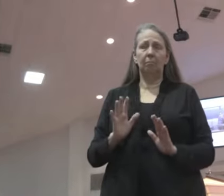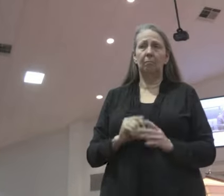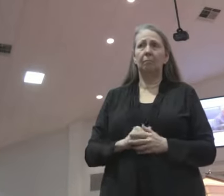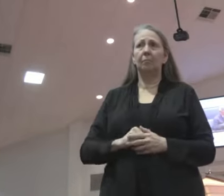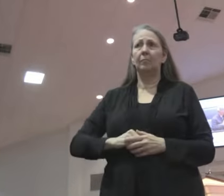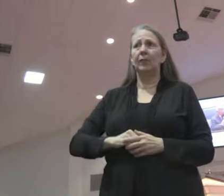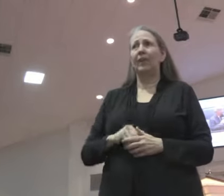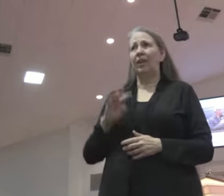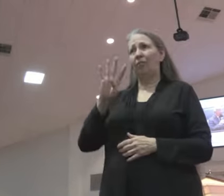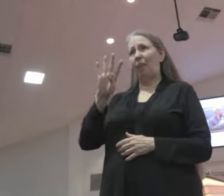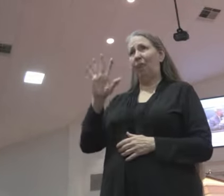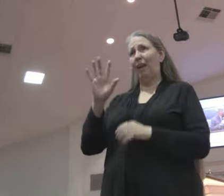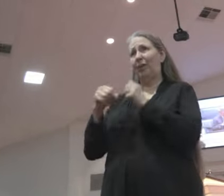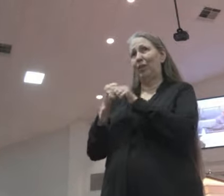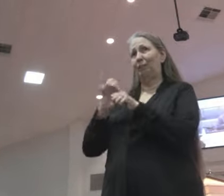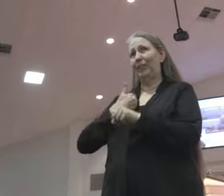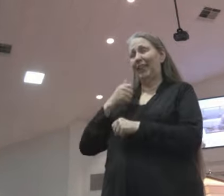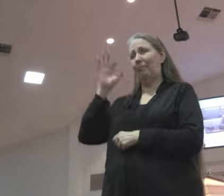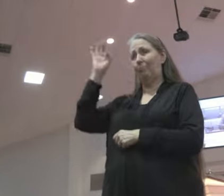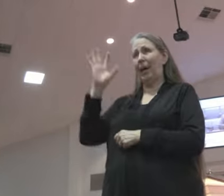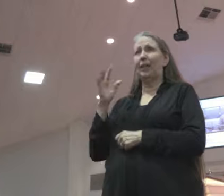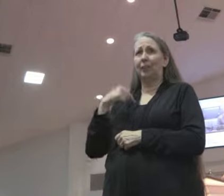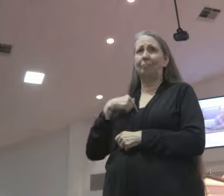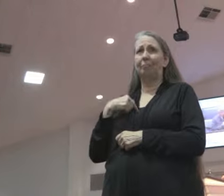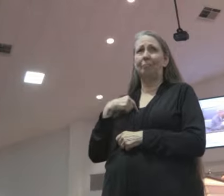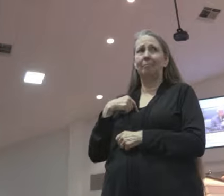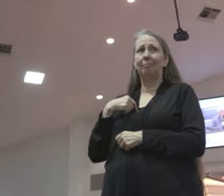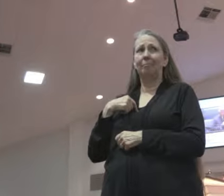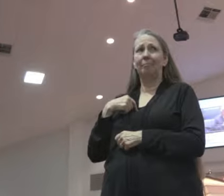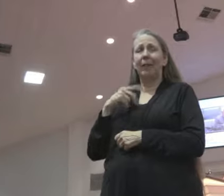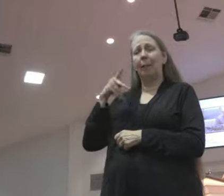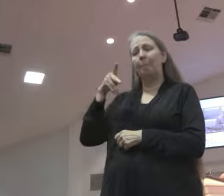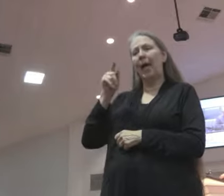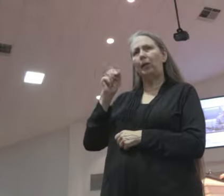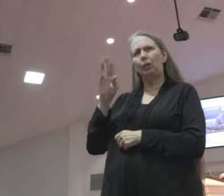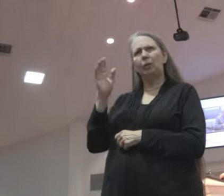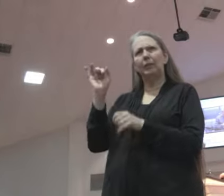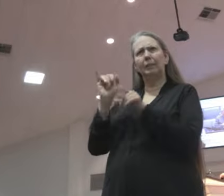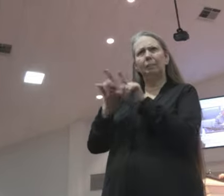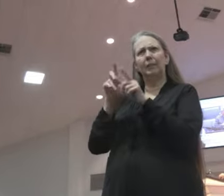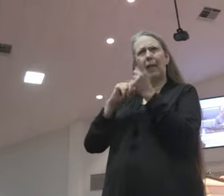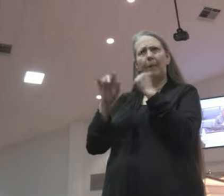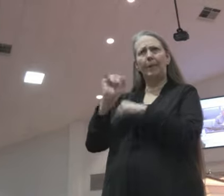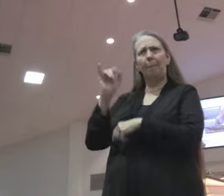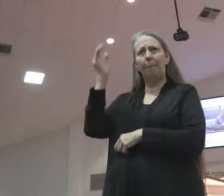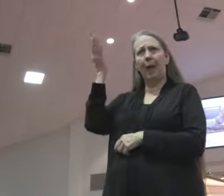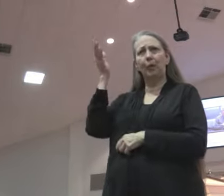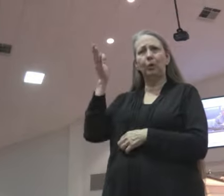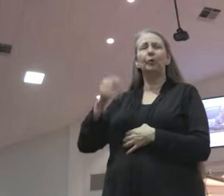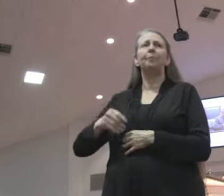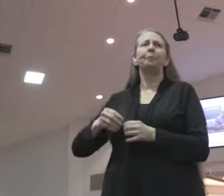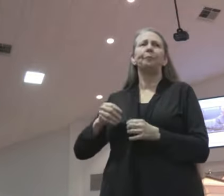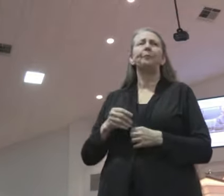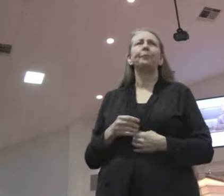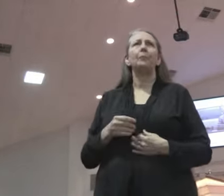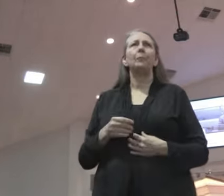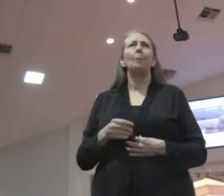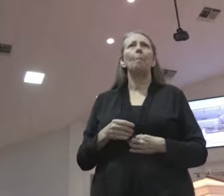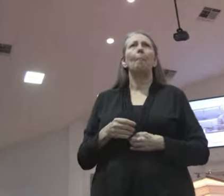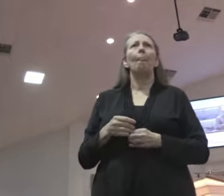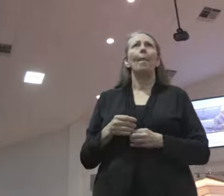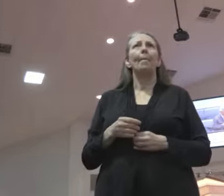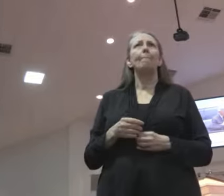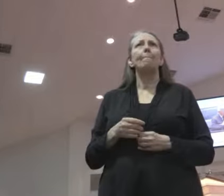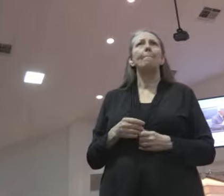I pastored 45 years before I decided that. Of course, we evangelized a number of years as well,